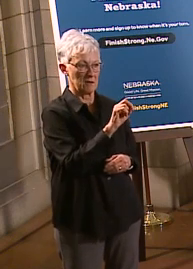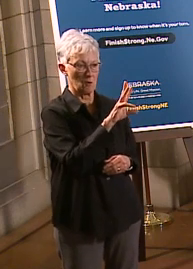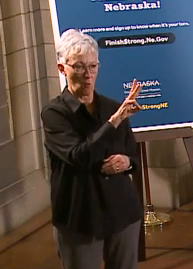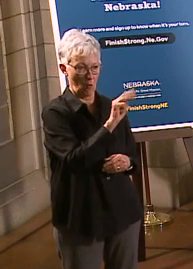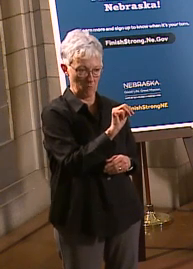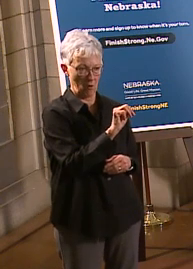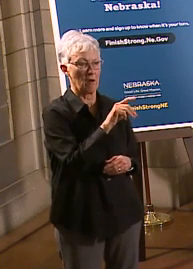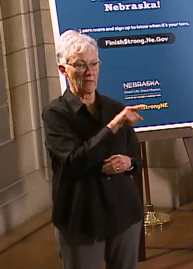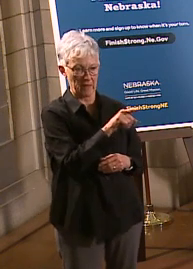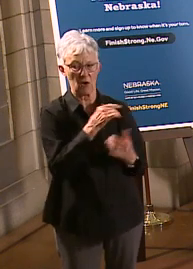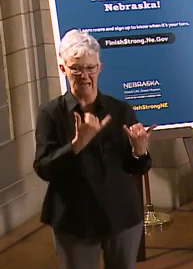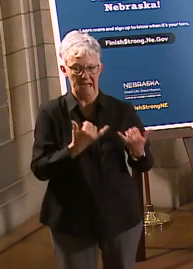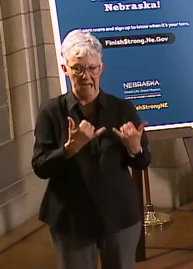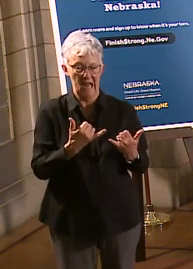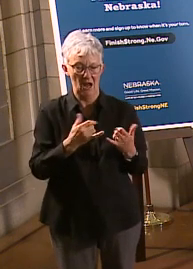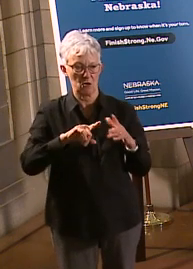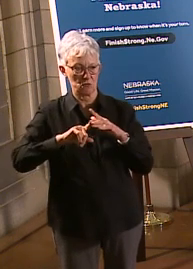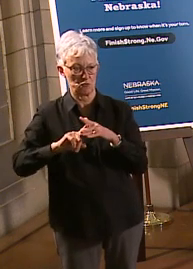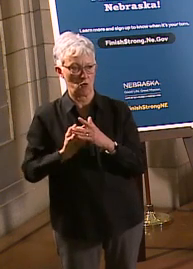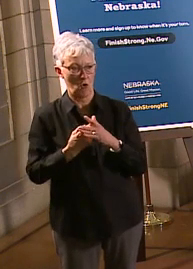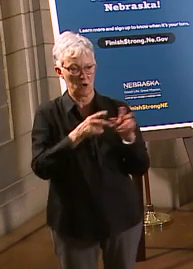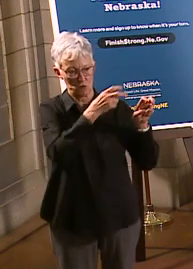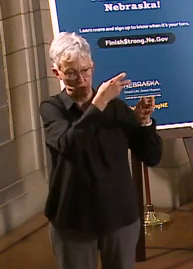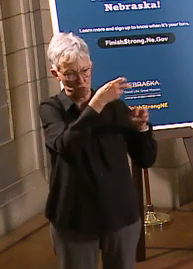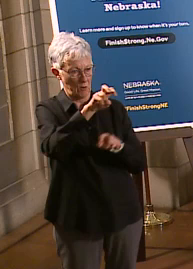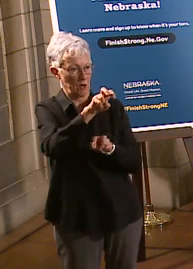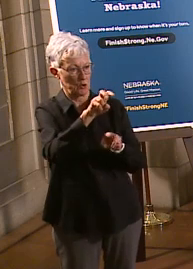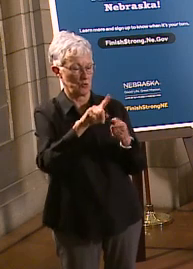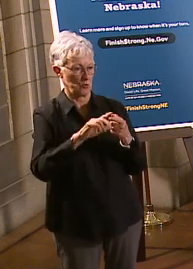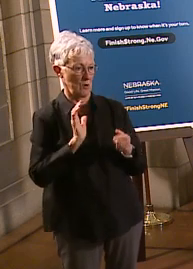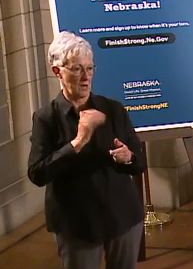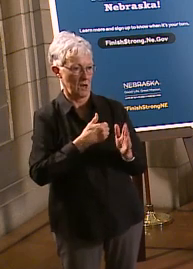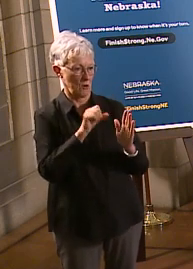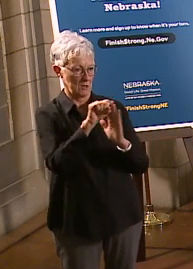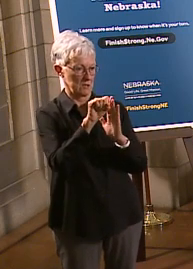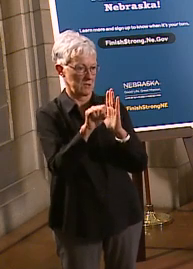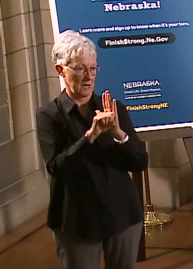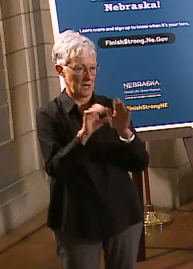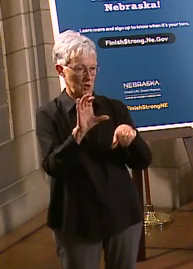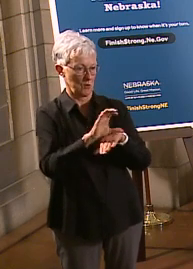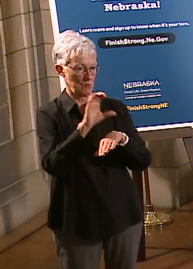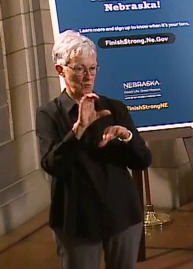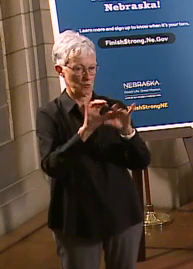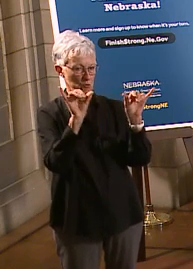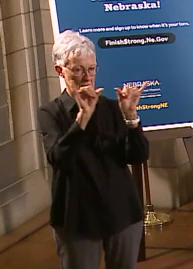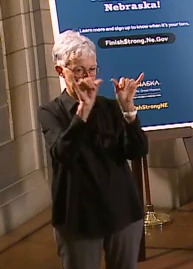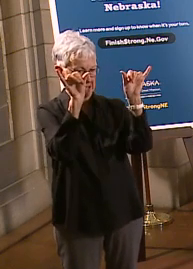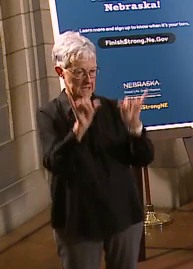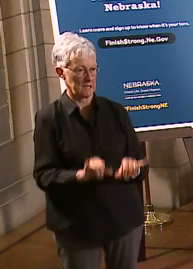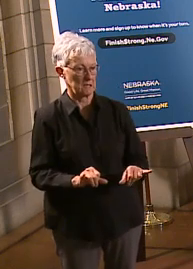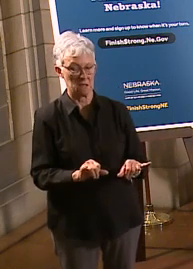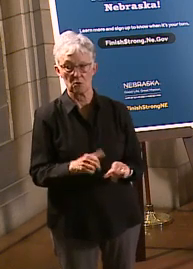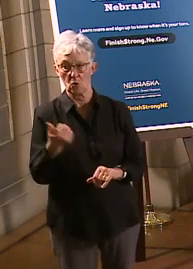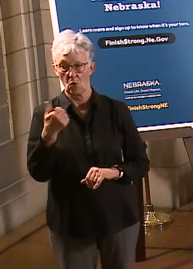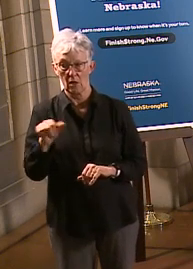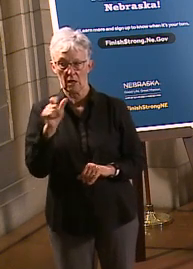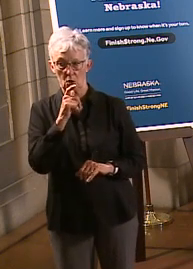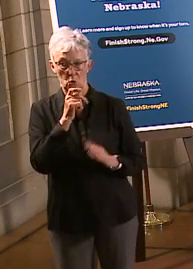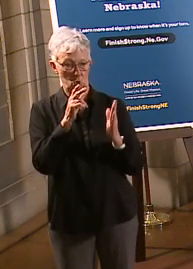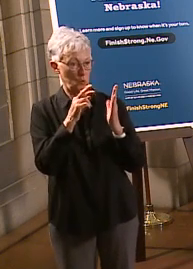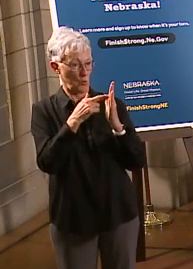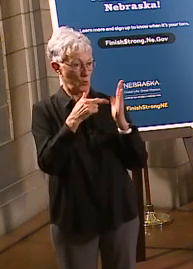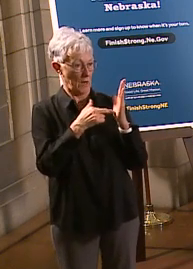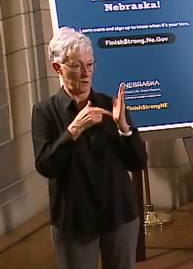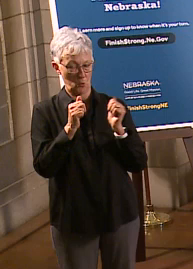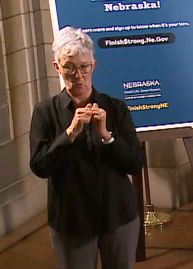state system over the course of this month and should be in sometime in the latter half of this month. And so anyone who's registered with those